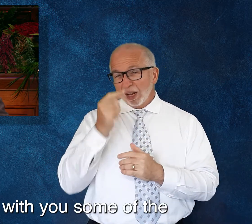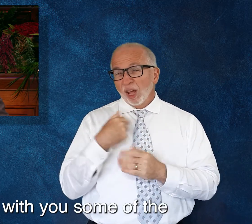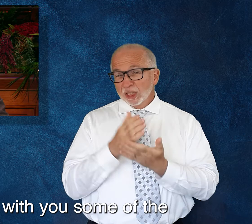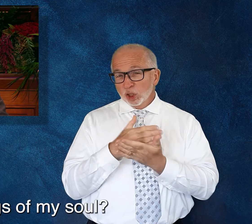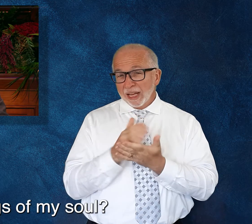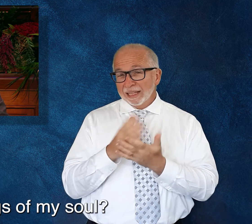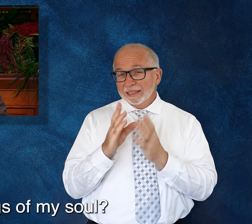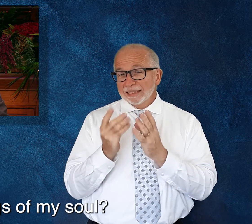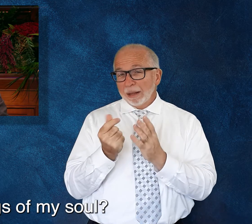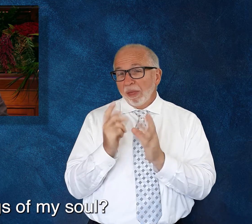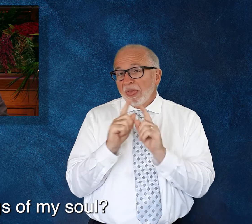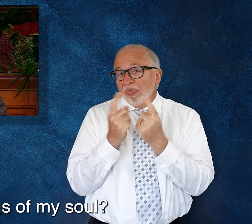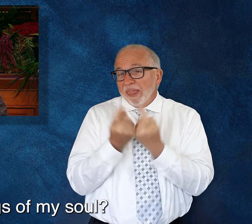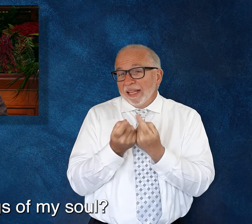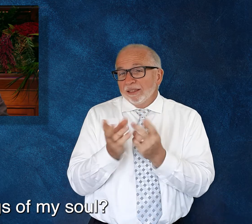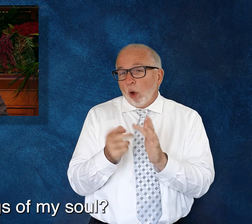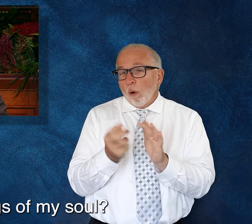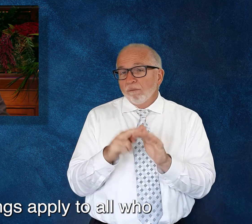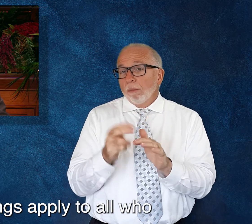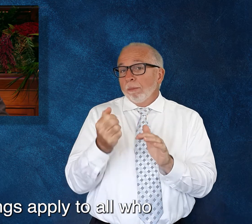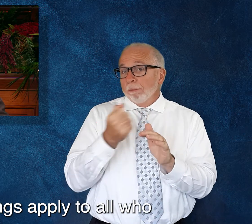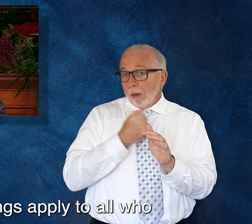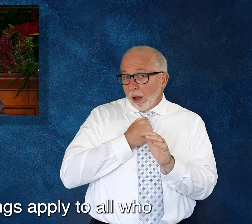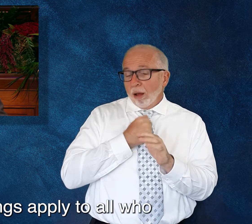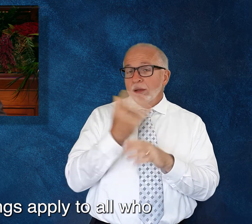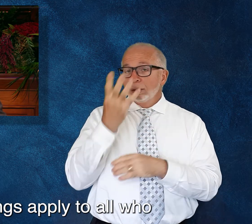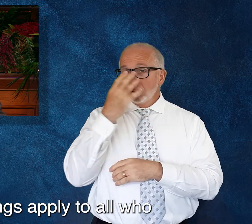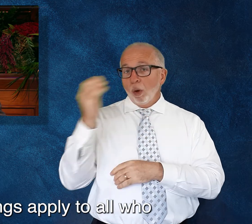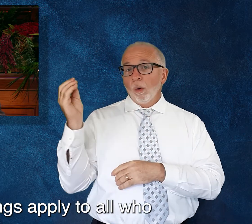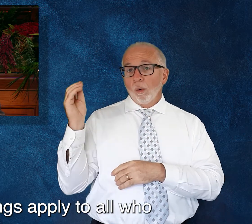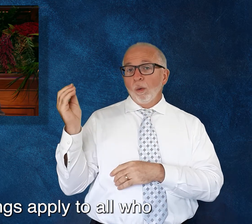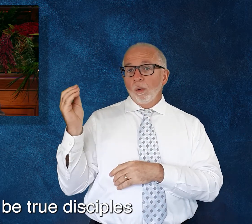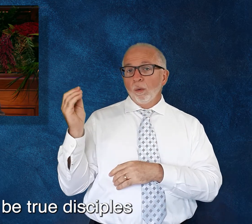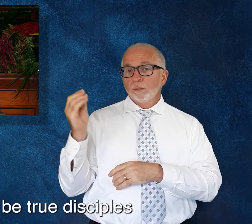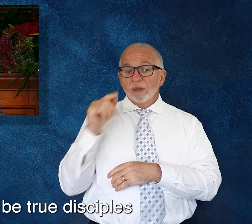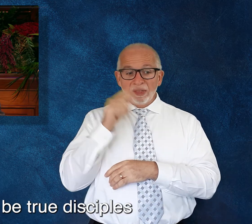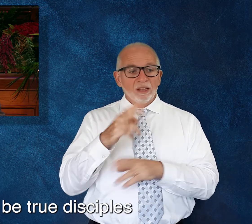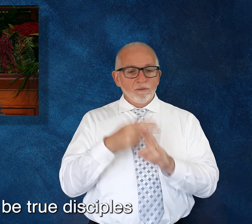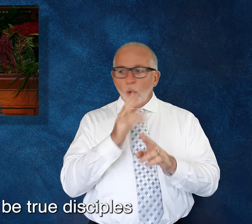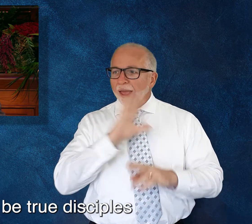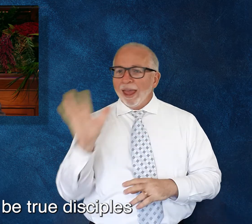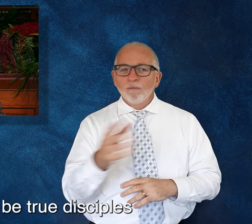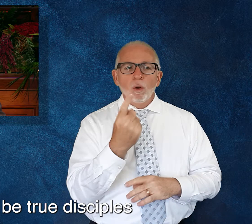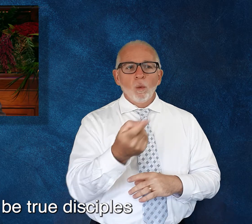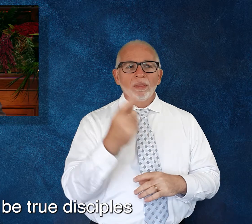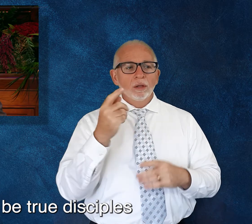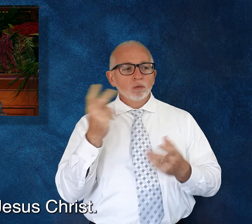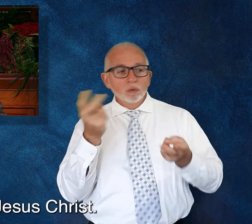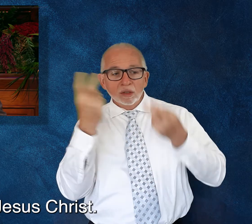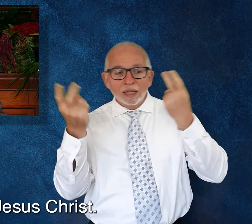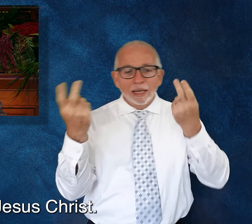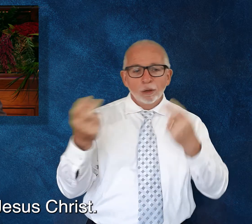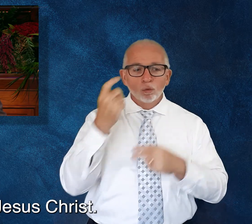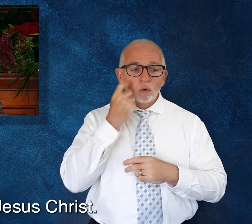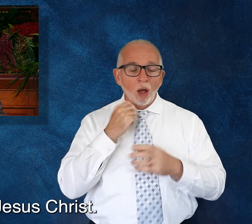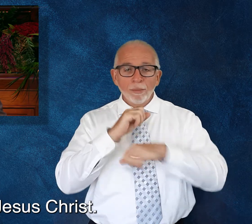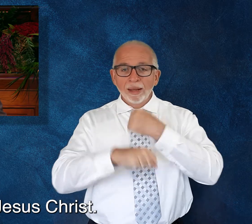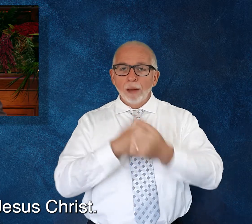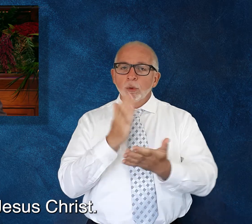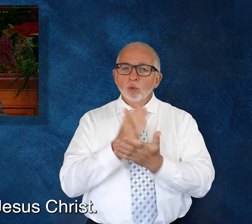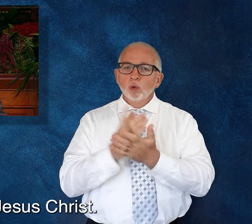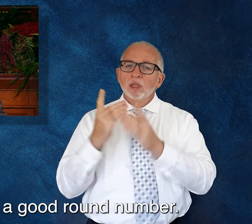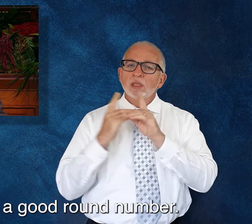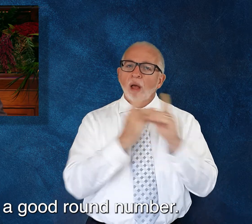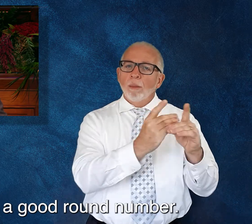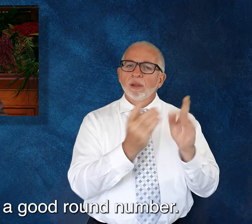with you some of the things of my soul? These things apply to all who seek to be true disciples of Jesus Christ.